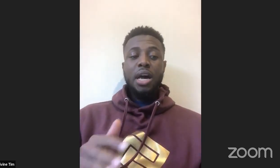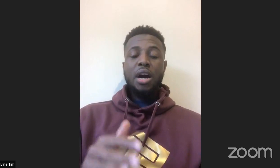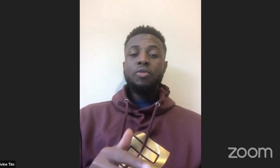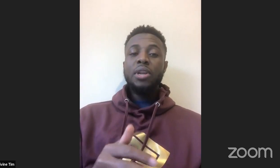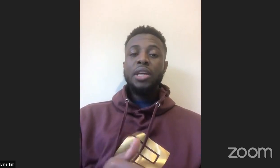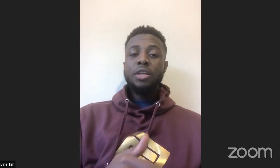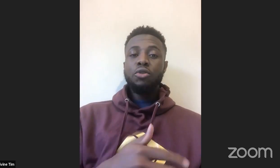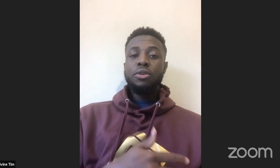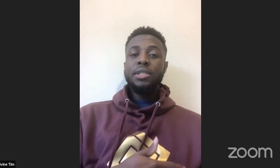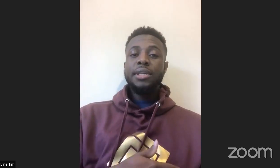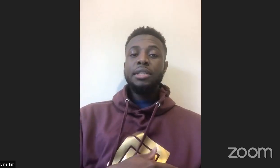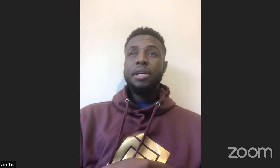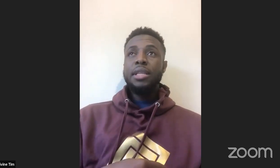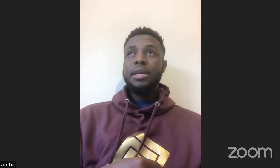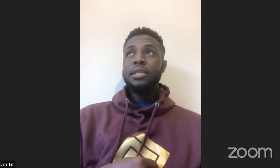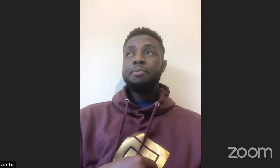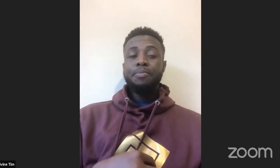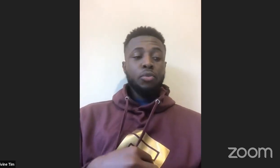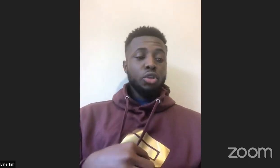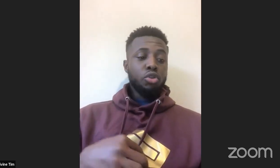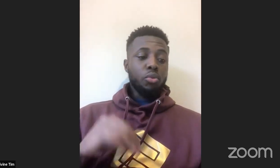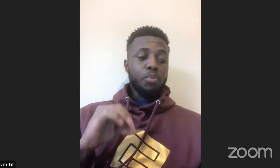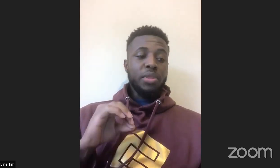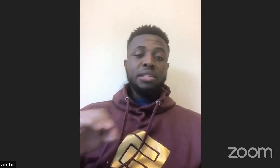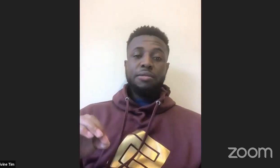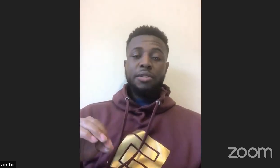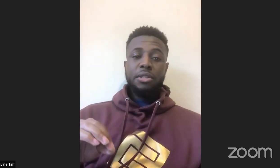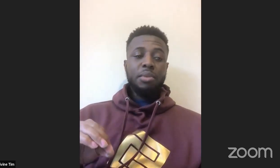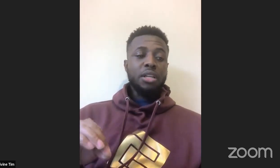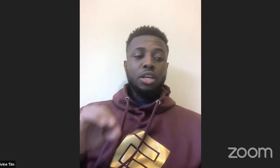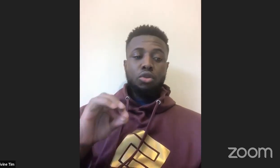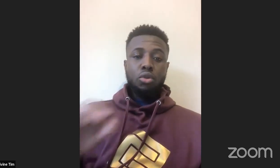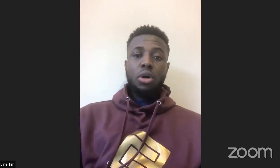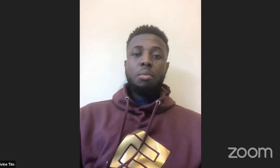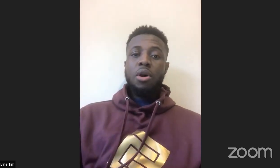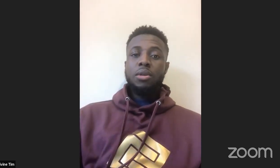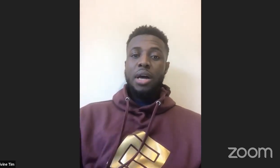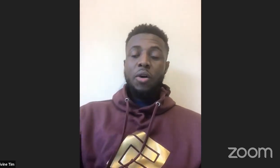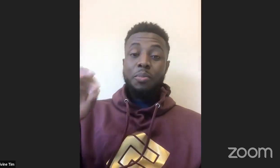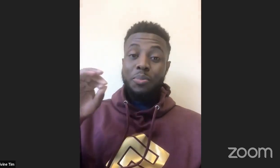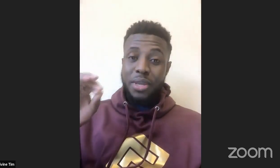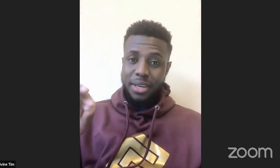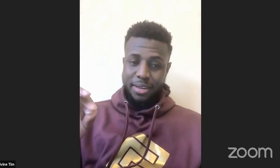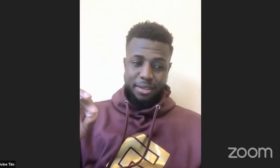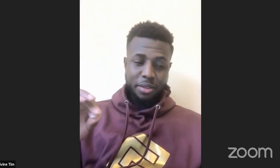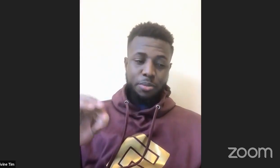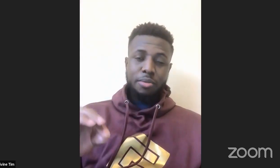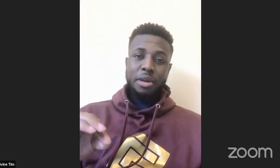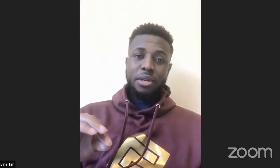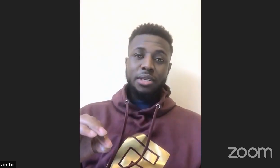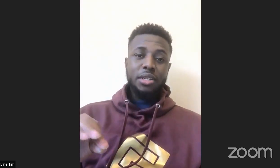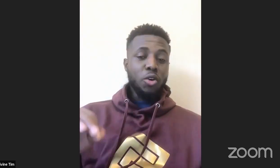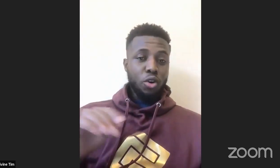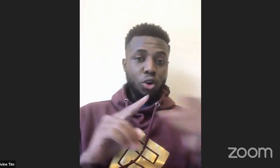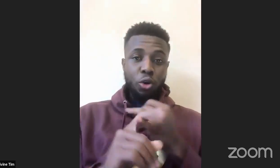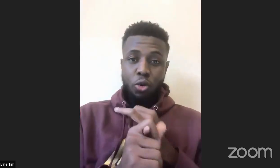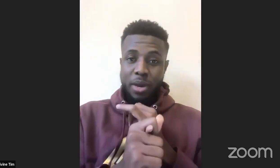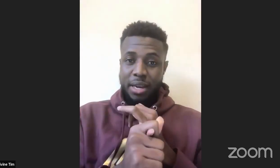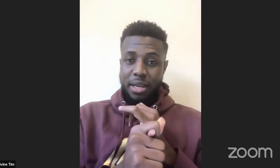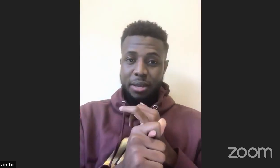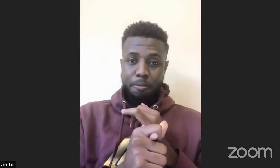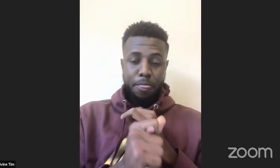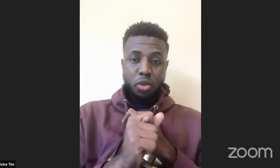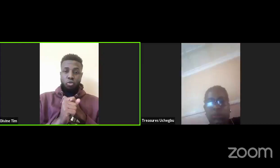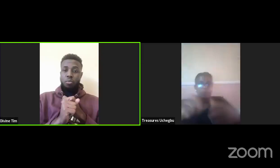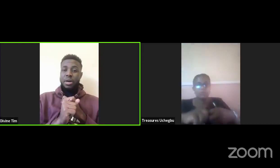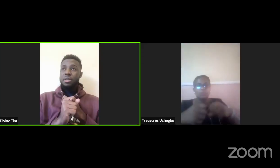matters. How you link it to your setting matters. So that's the first part. Talk about how big the problem is